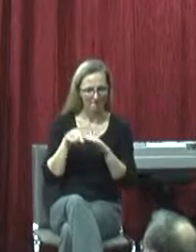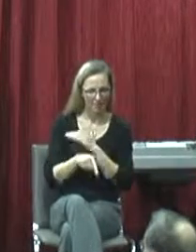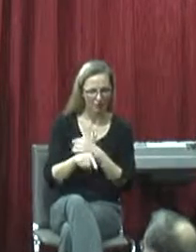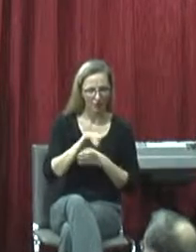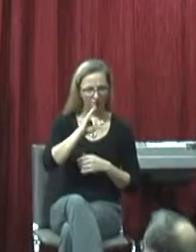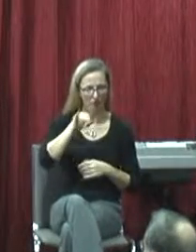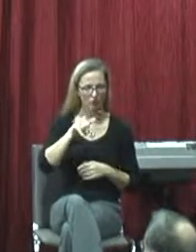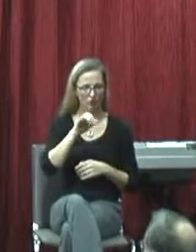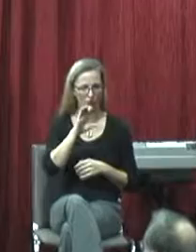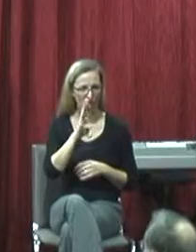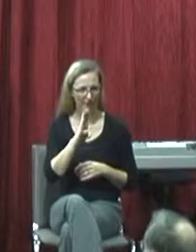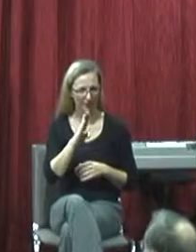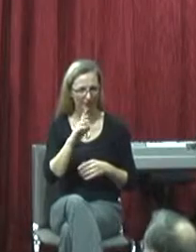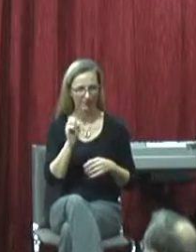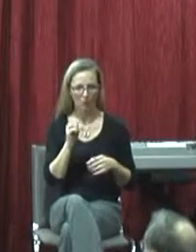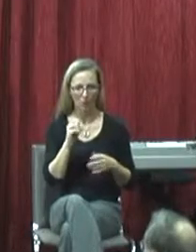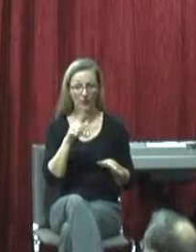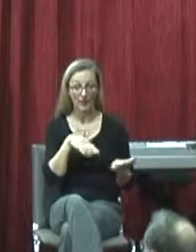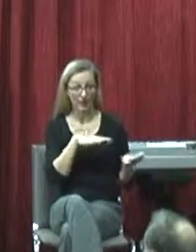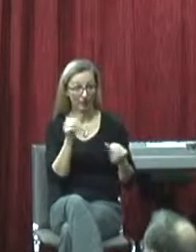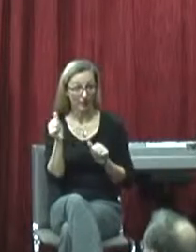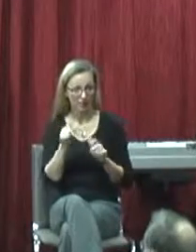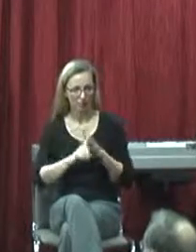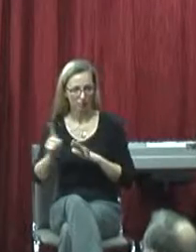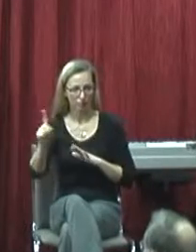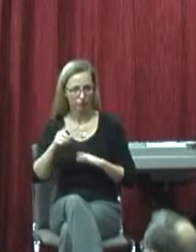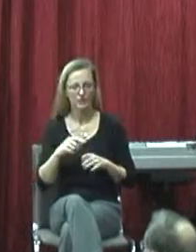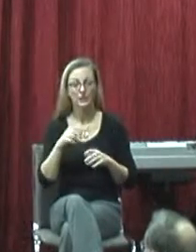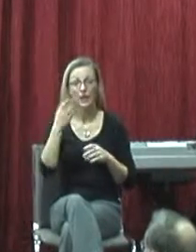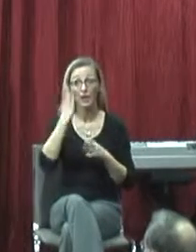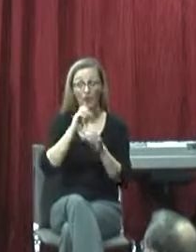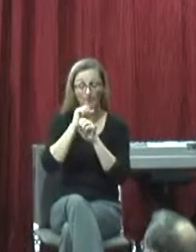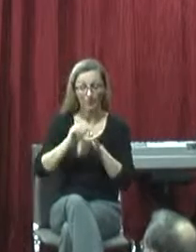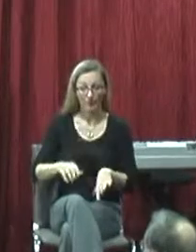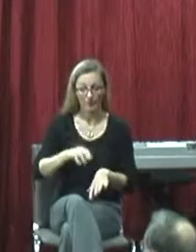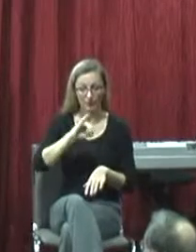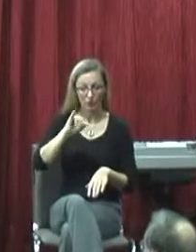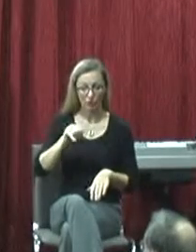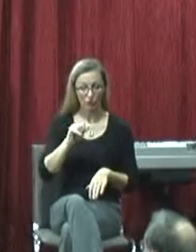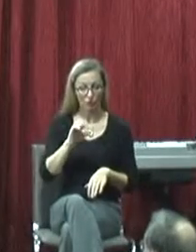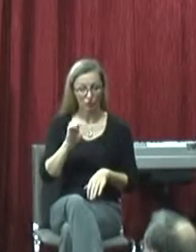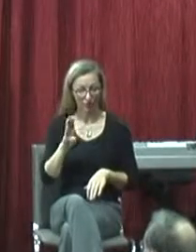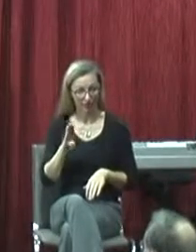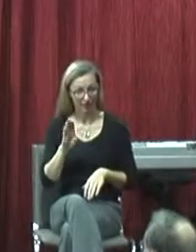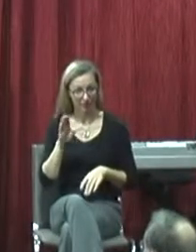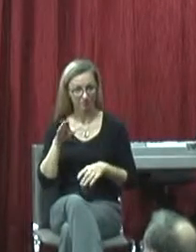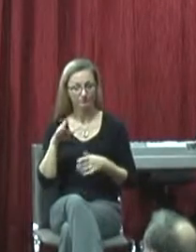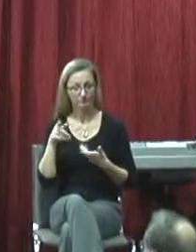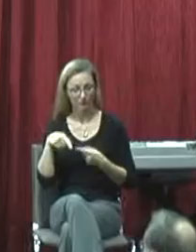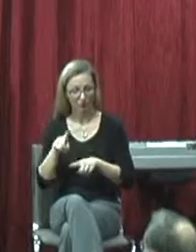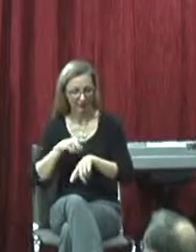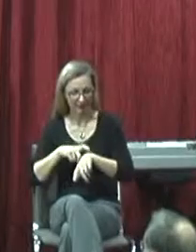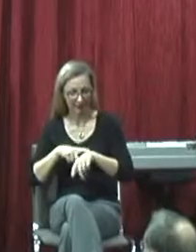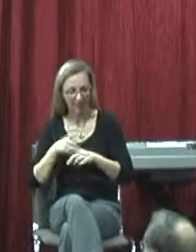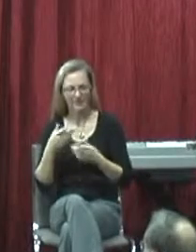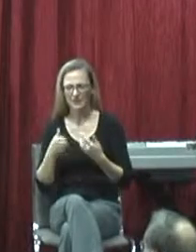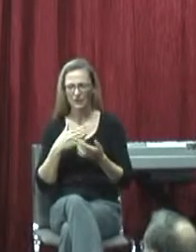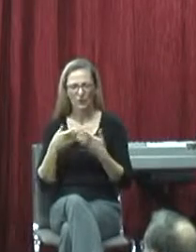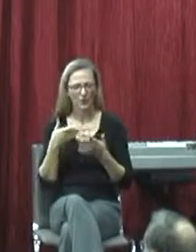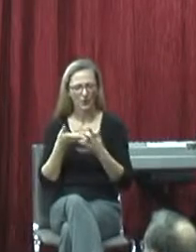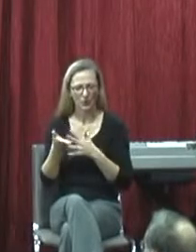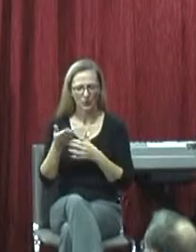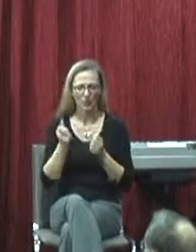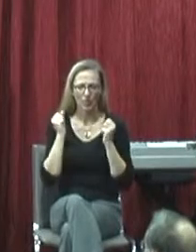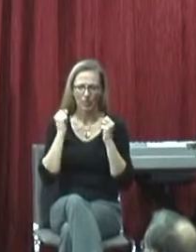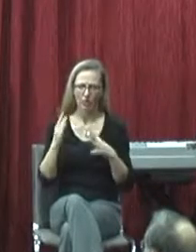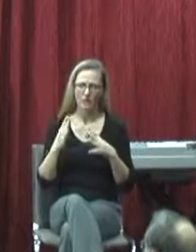family in fear that his brother would kill him. And God blessed Jacob's time away from his family, although he still went through many trials, and after about